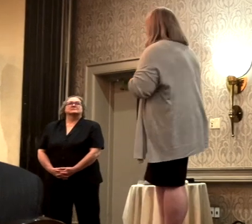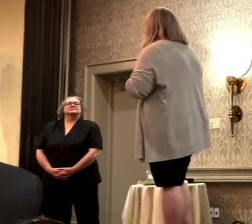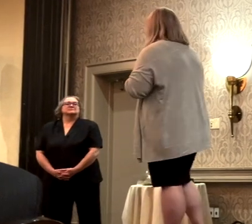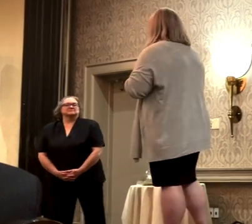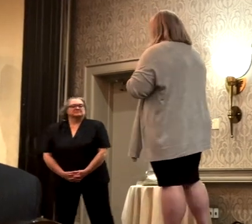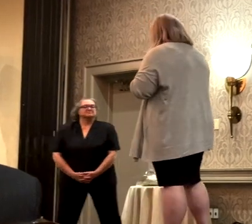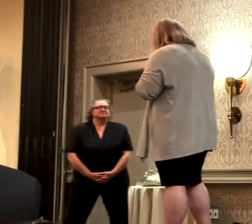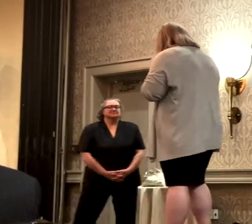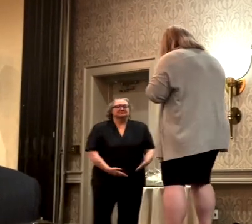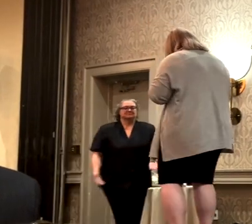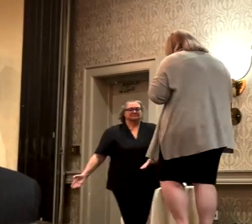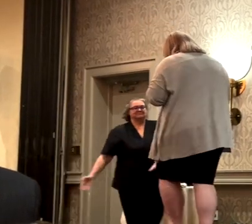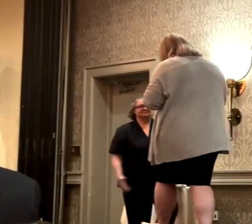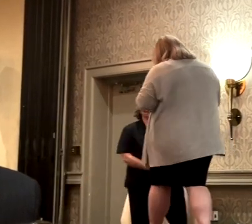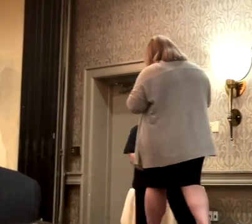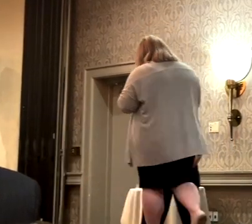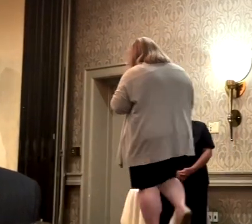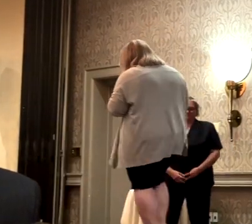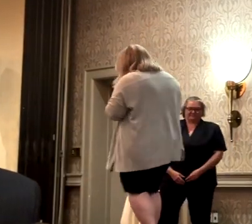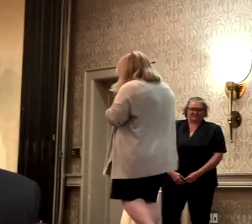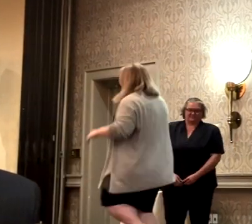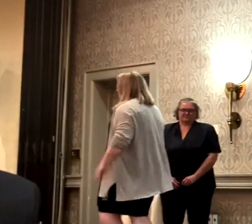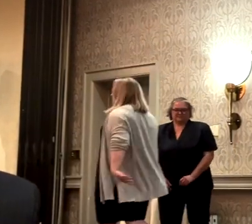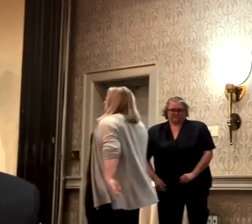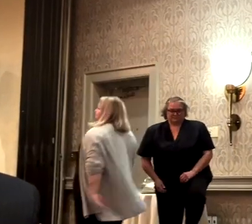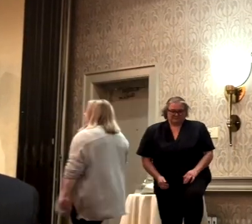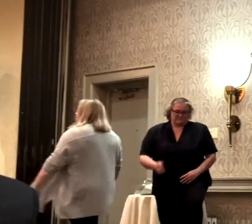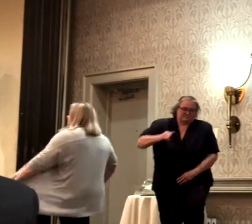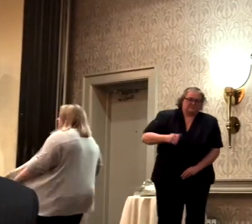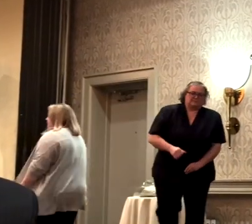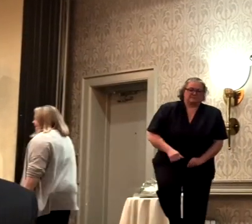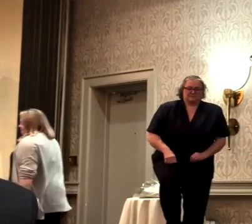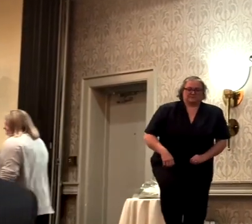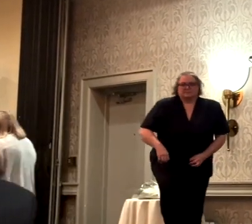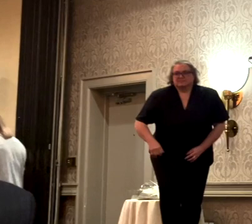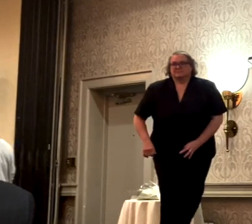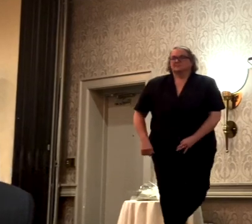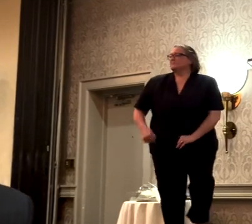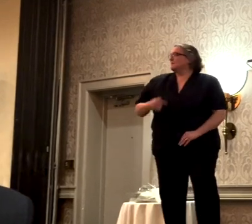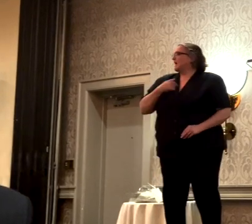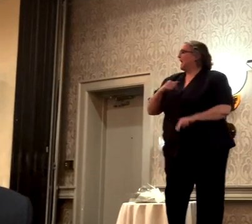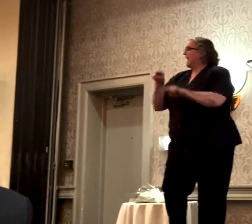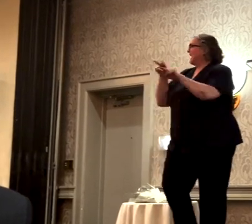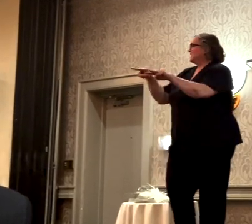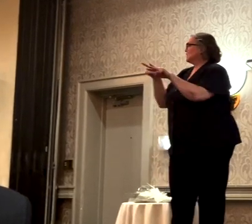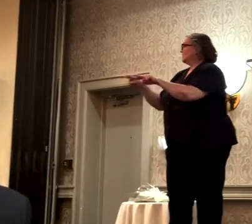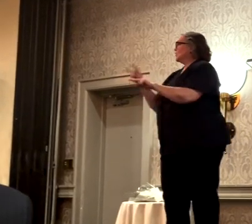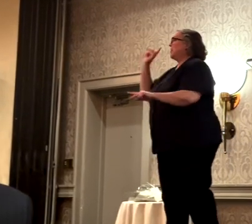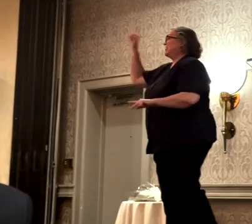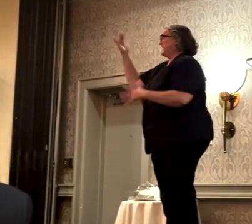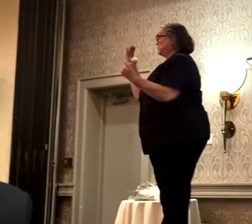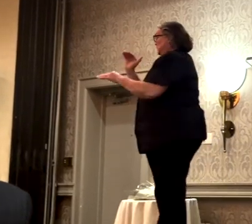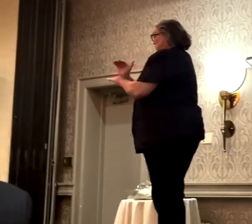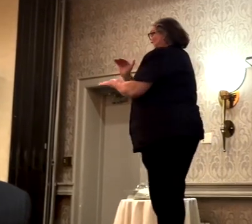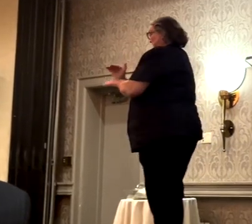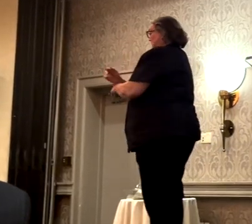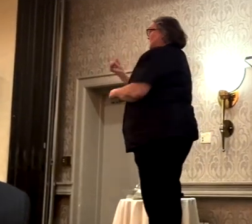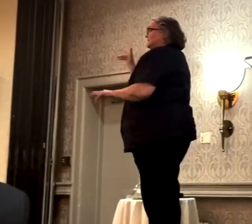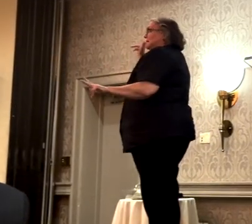Like all of you, I look forward to later this evening hearing from the two newest members of the Rhode Island Supreme